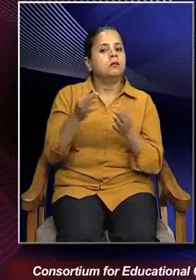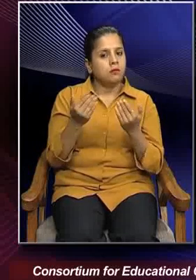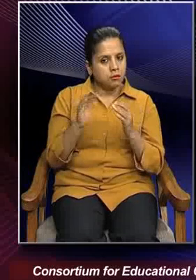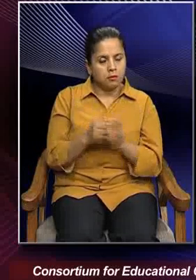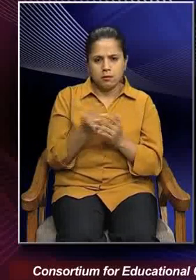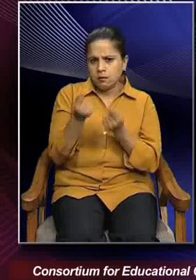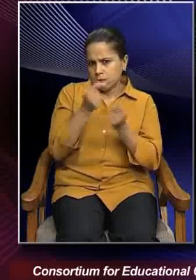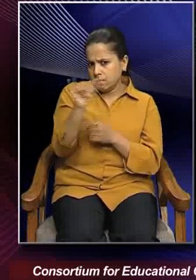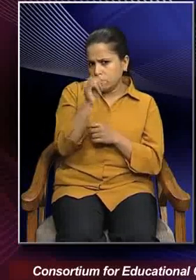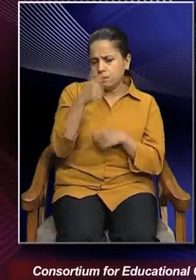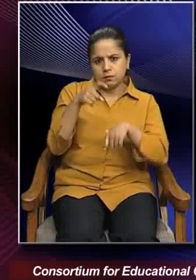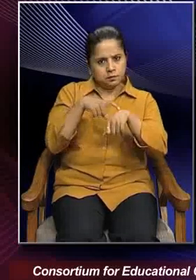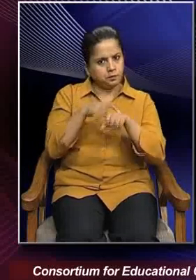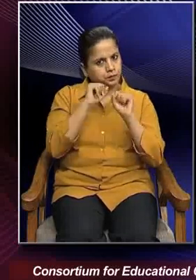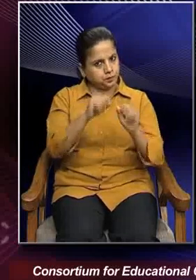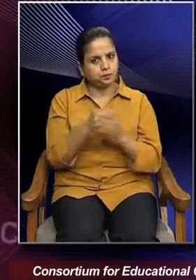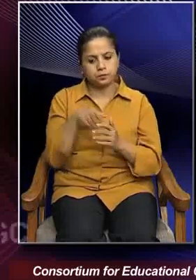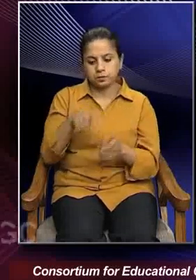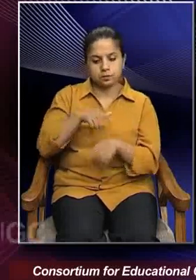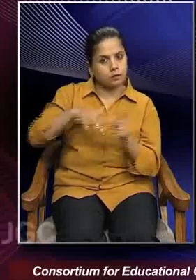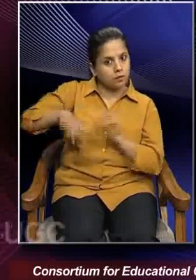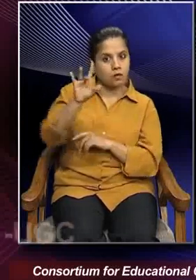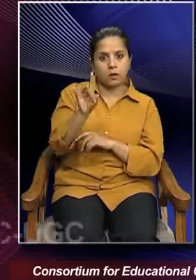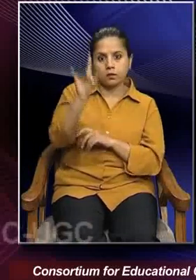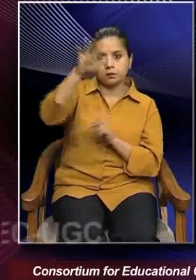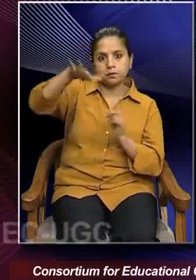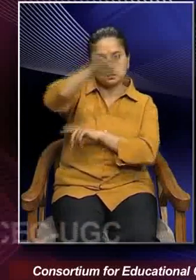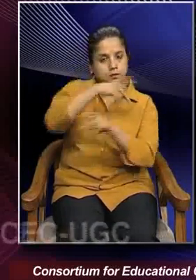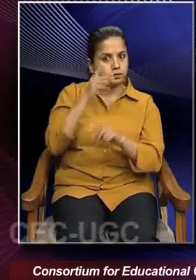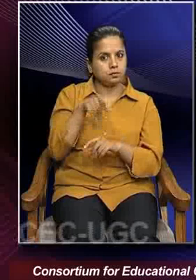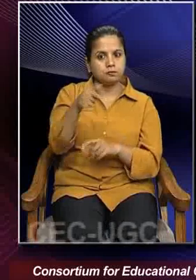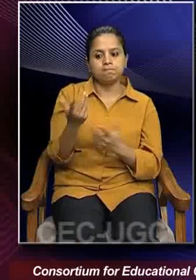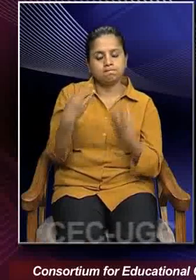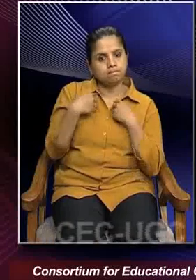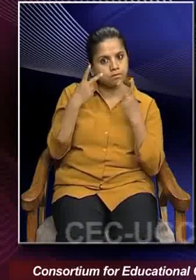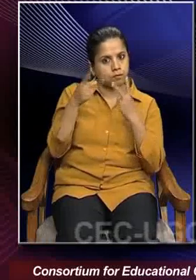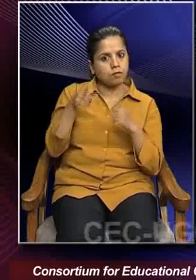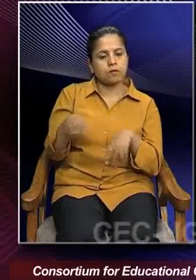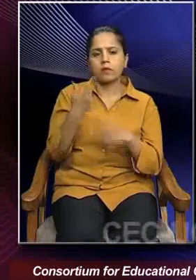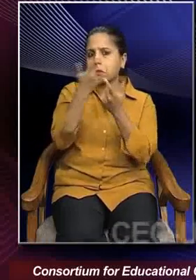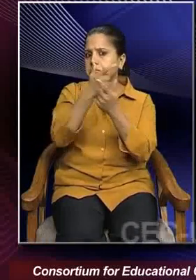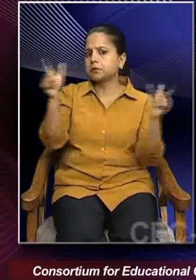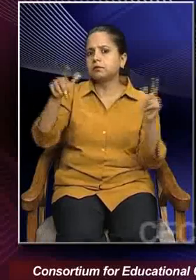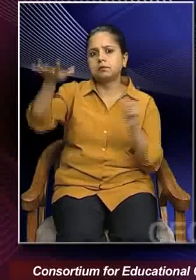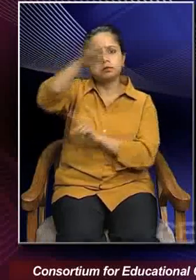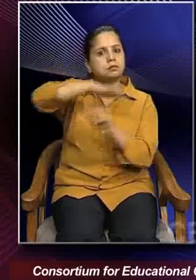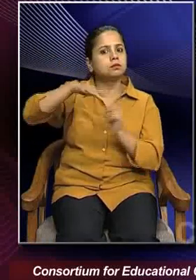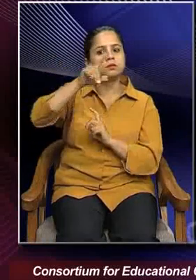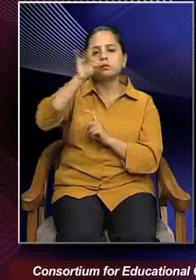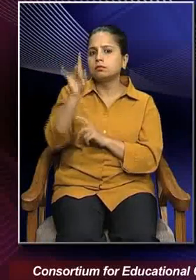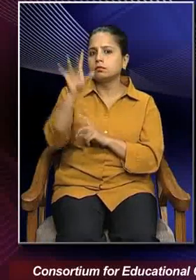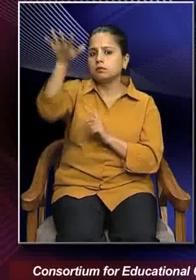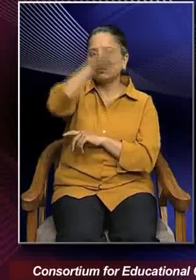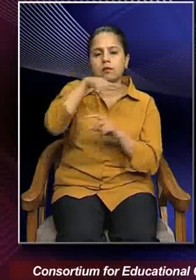Similar to time, space is imperceptible and infinite. It